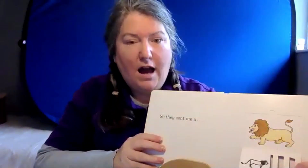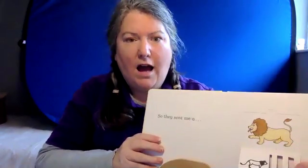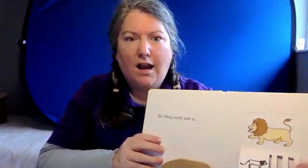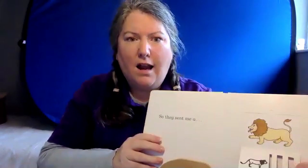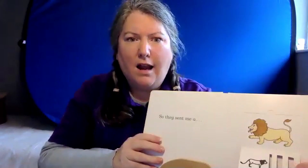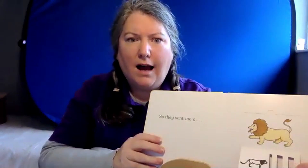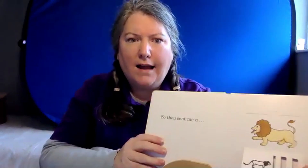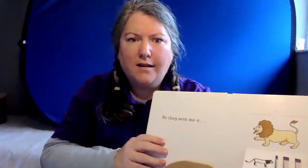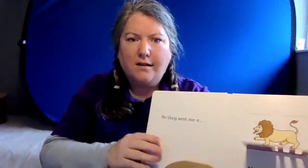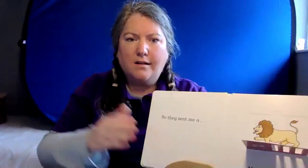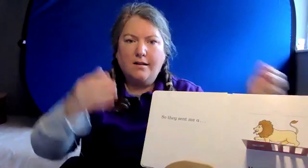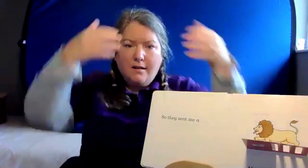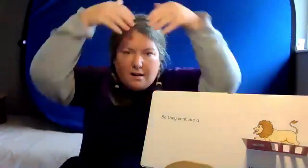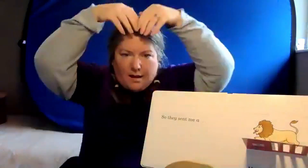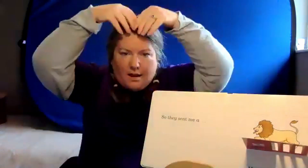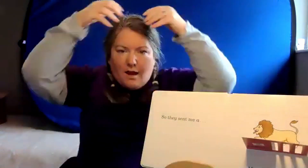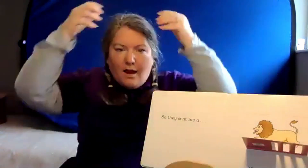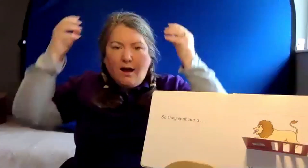a lion.